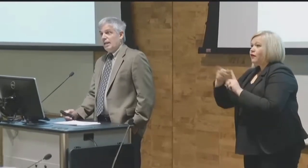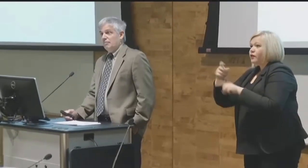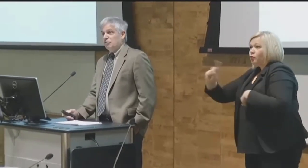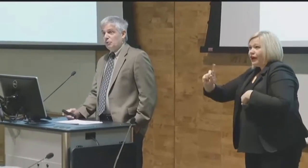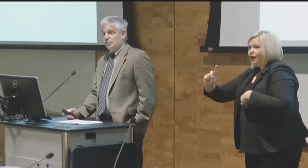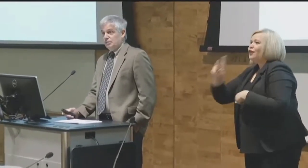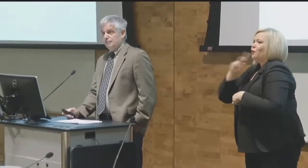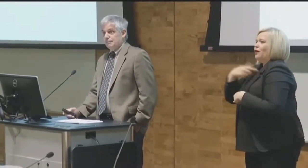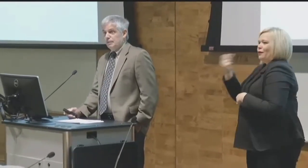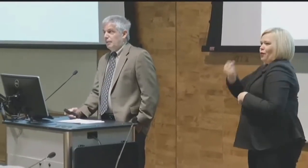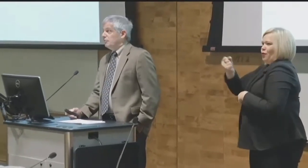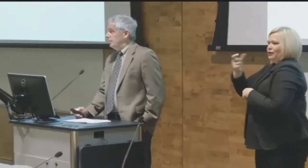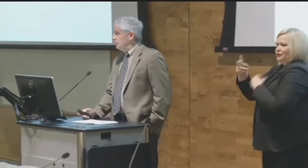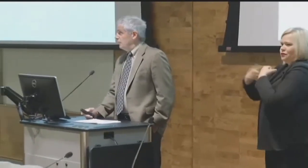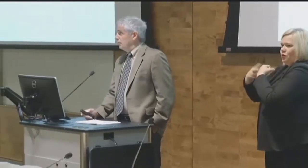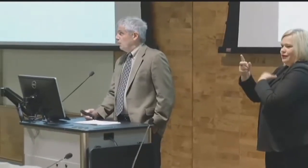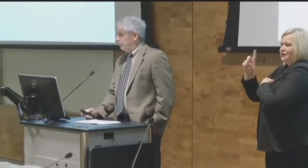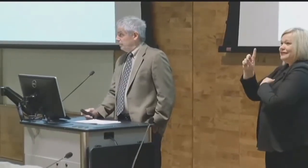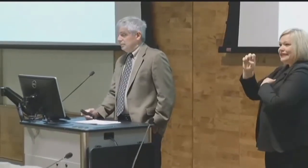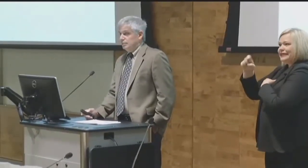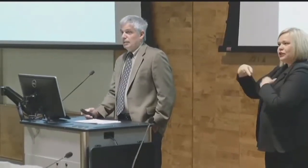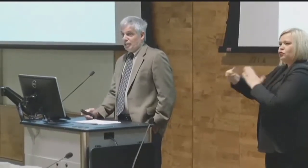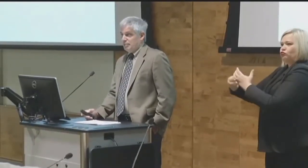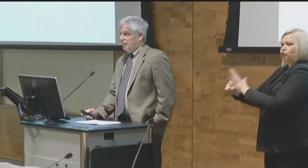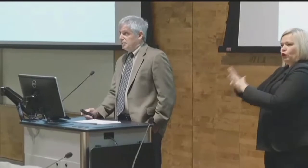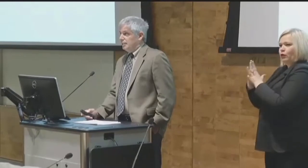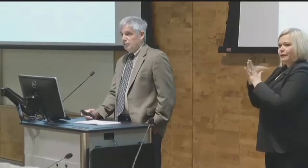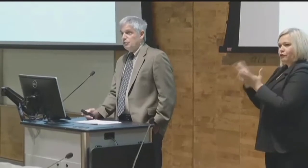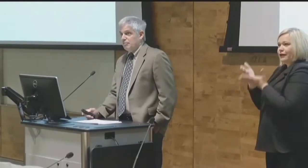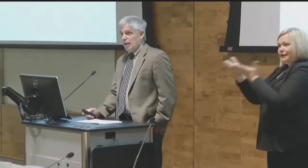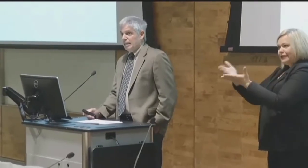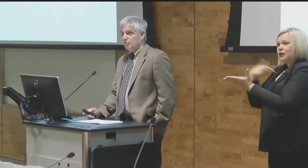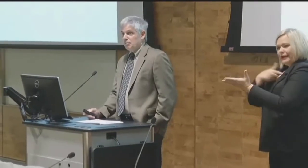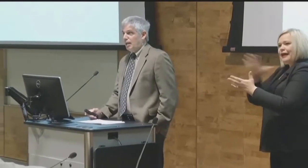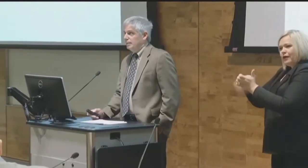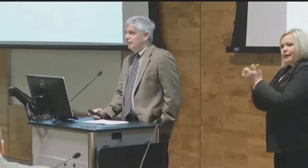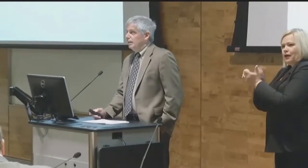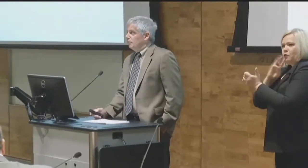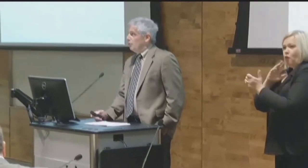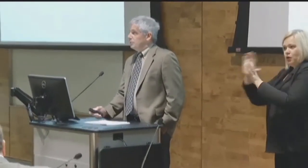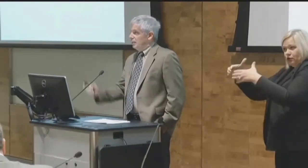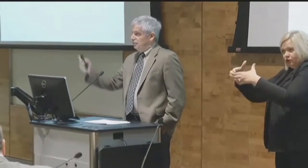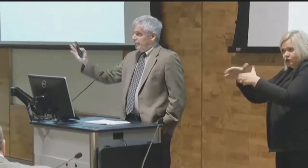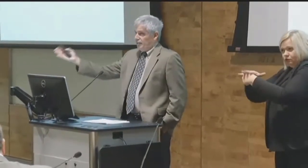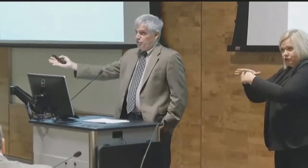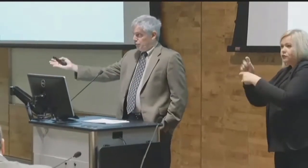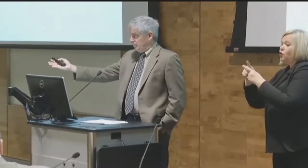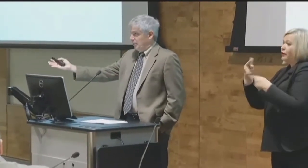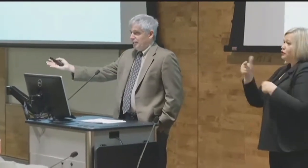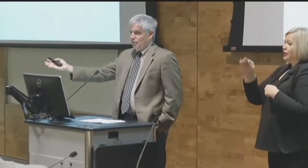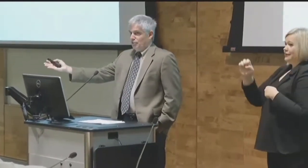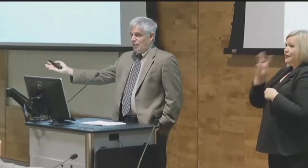water that we have in storage. It's a DEQ requirement and recommendation that you do have a backup supply. So when Genesee County's